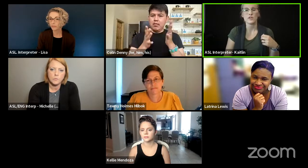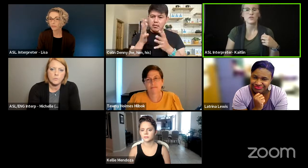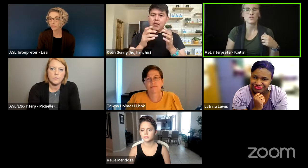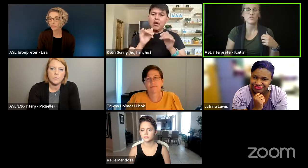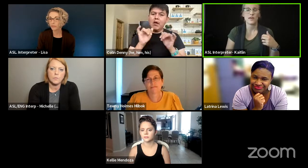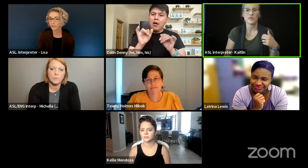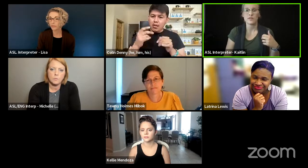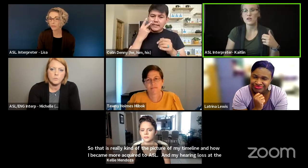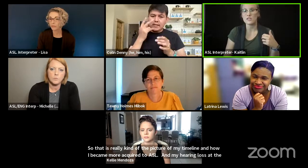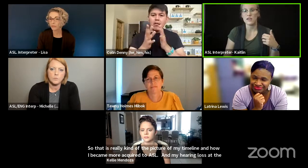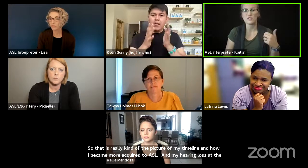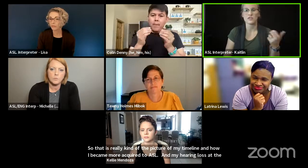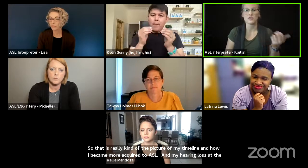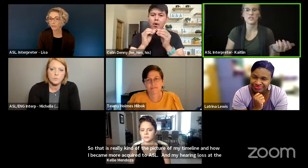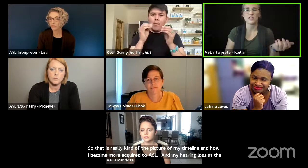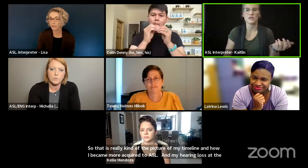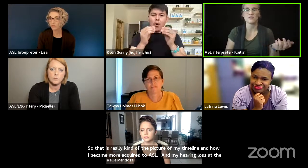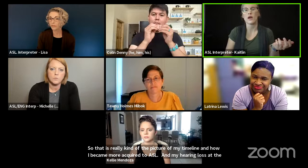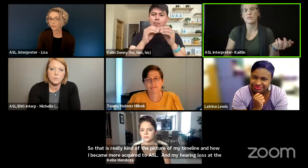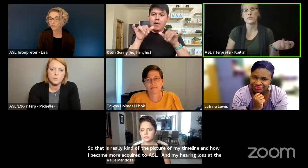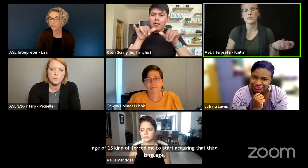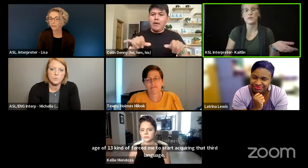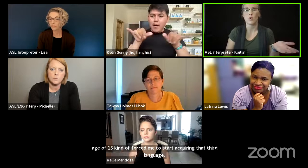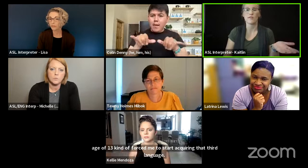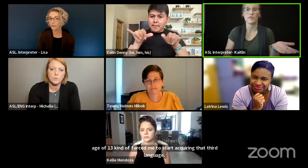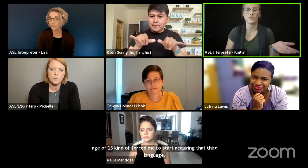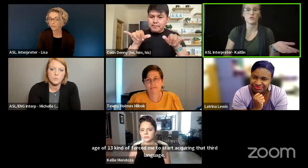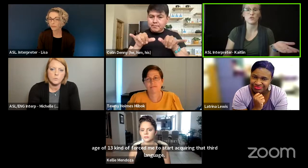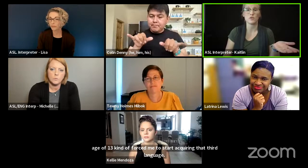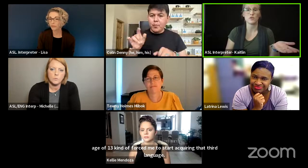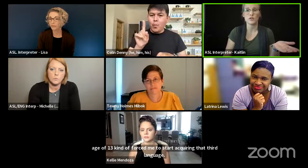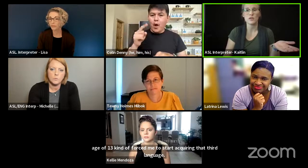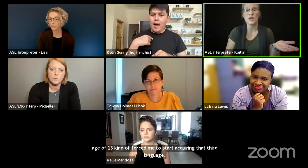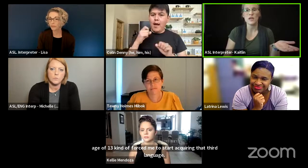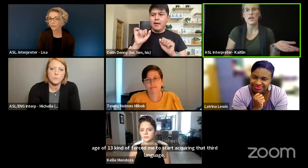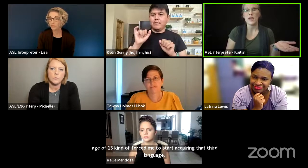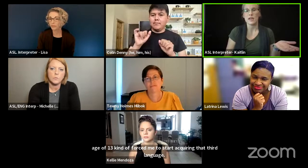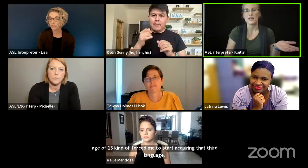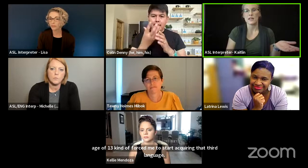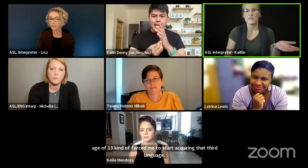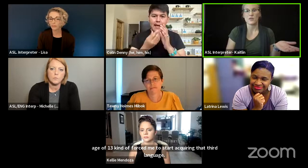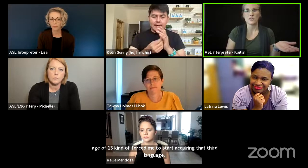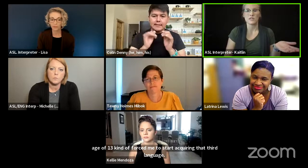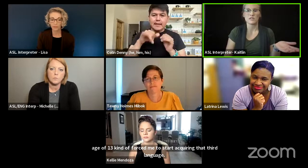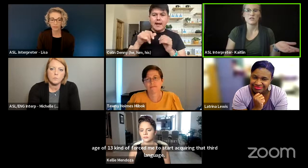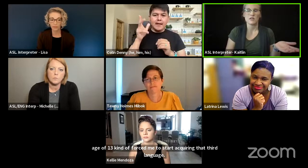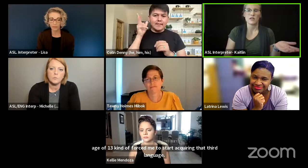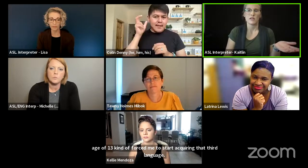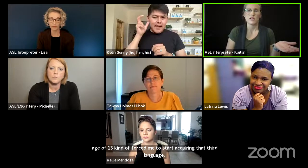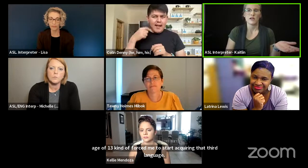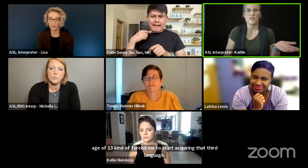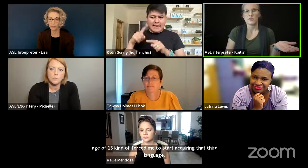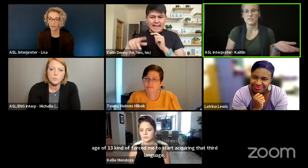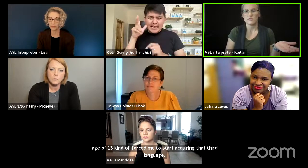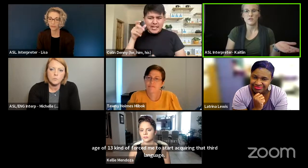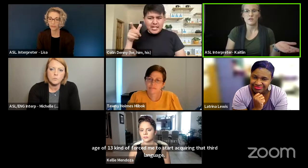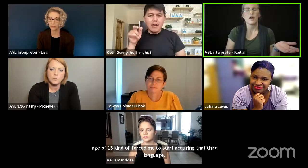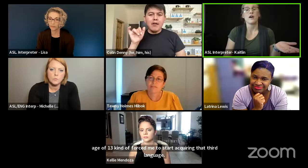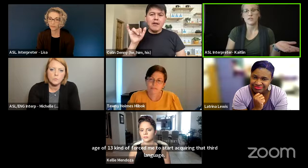When I started with my hearing loss at the age of 13, it required me to be more of a visual learner. And I've noticed, like